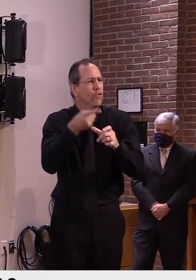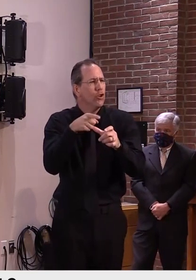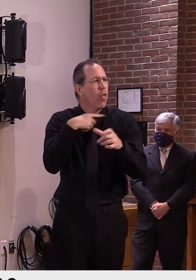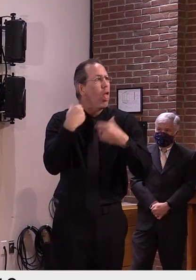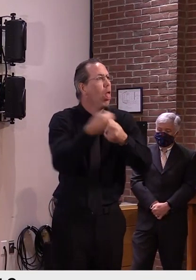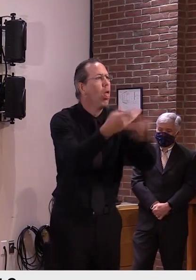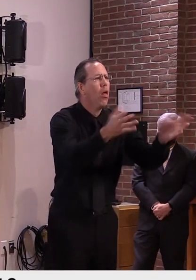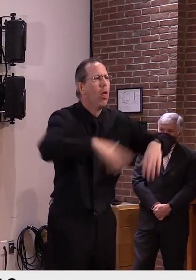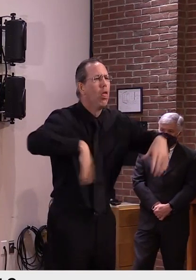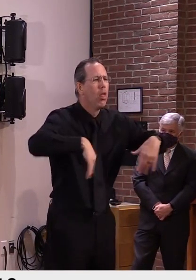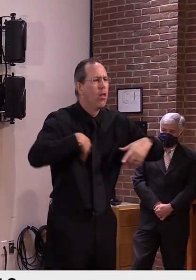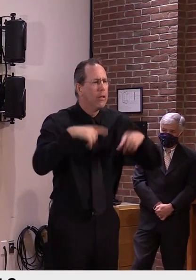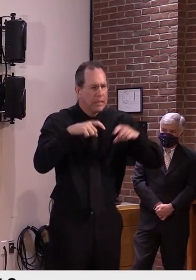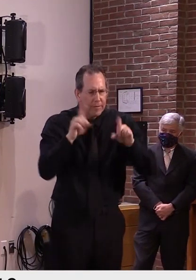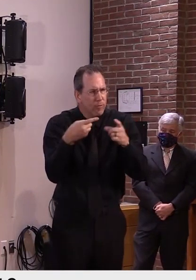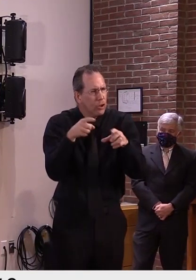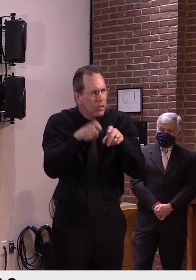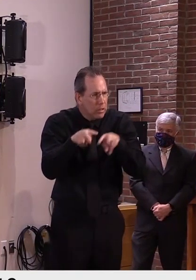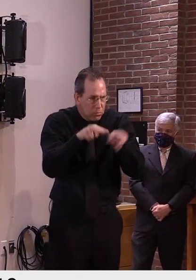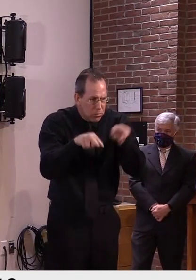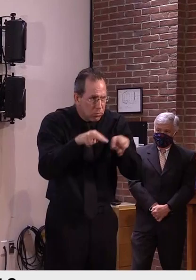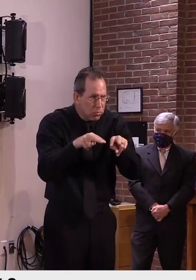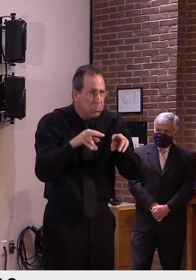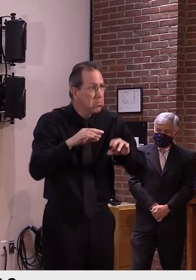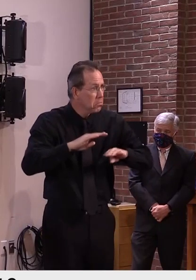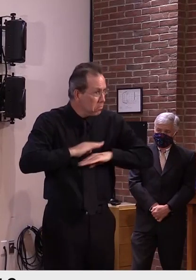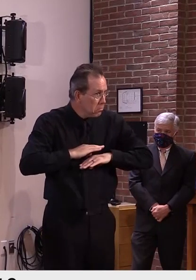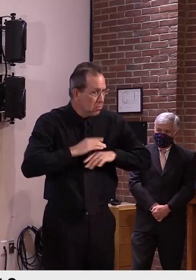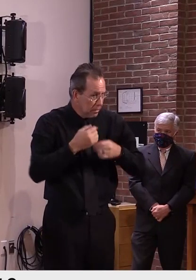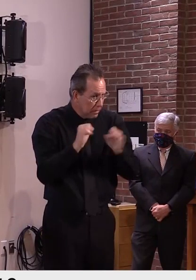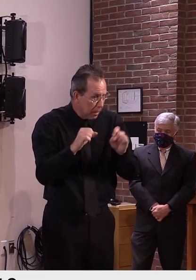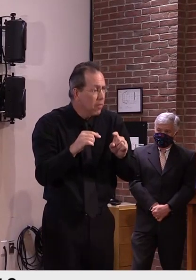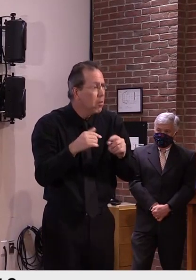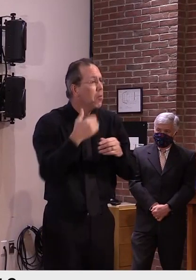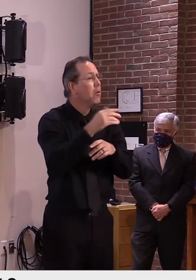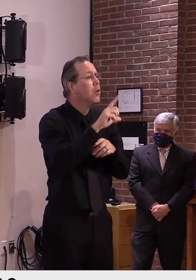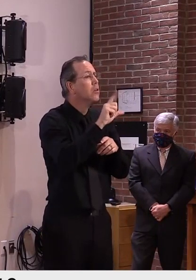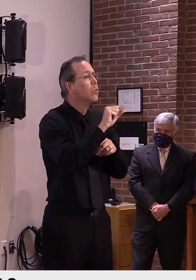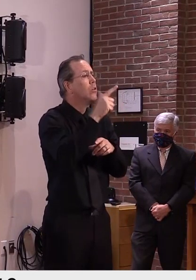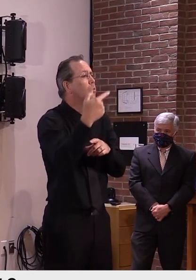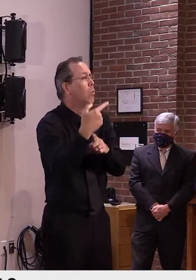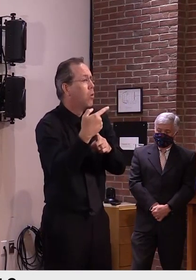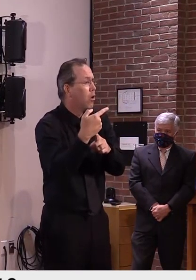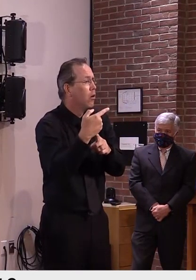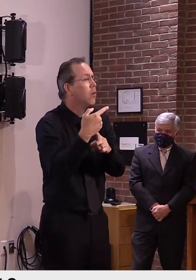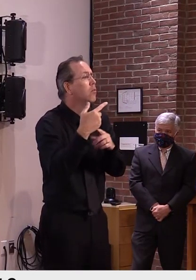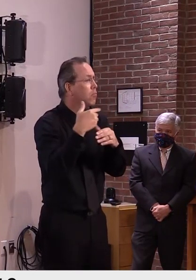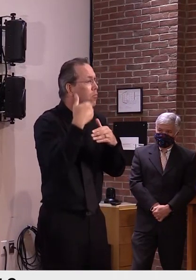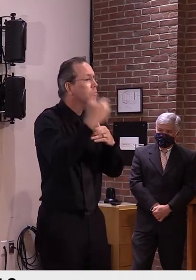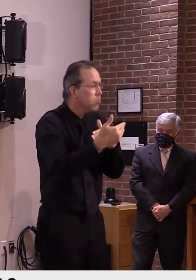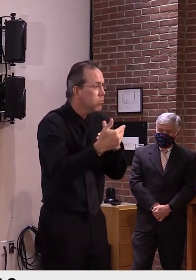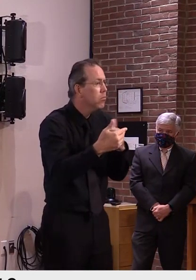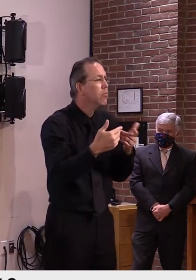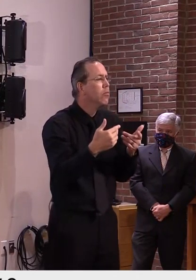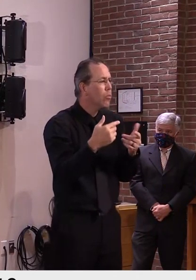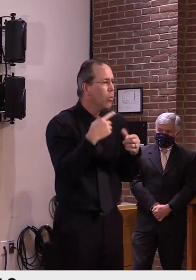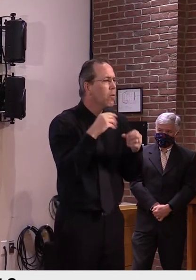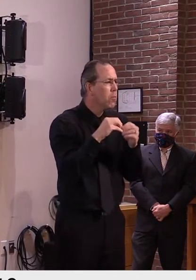of next year before a lot more of us might get to see it, and it'll certainly play out over the whole course of next